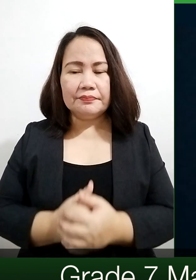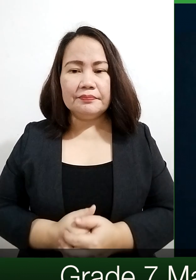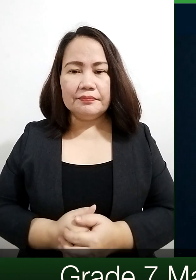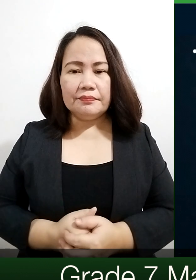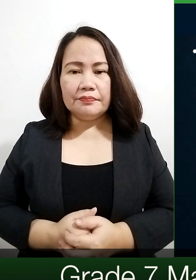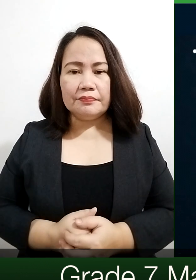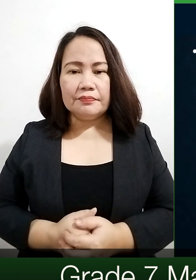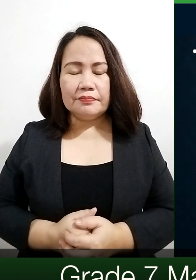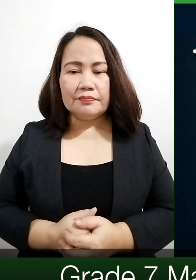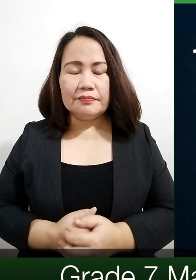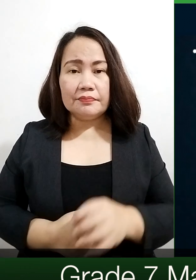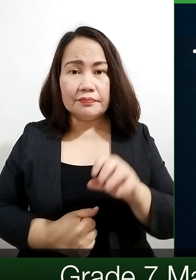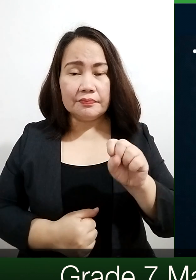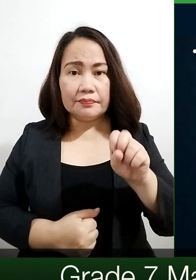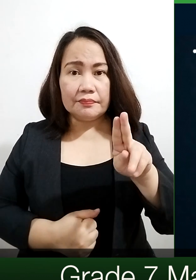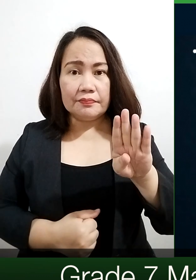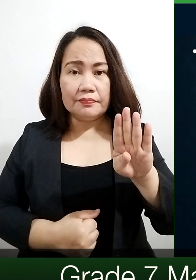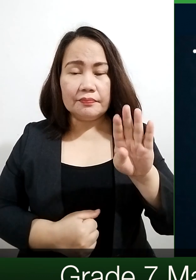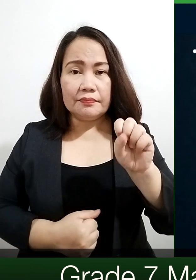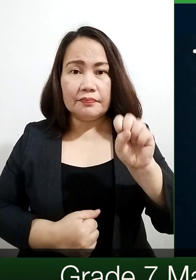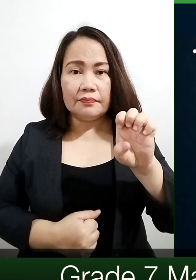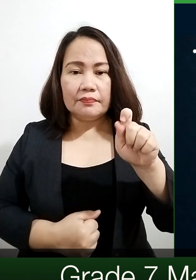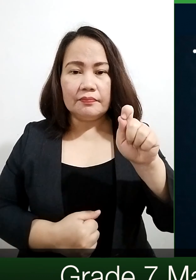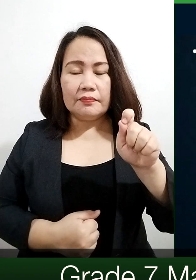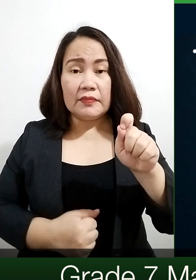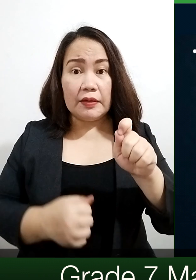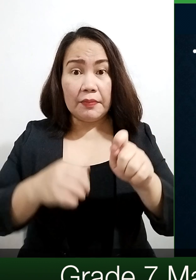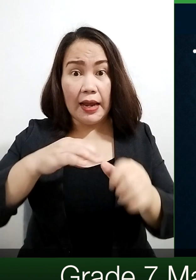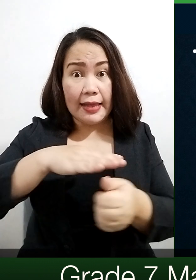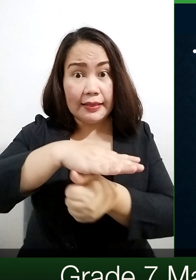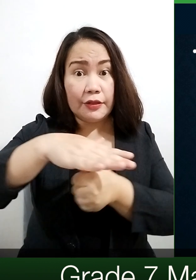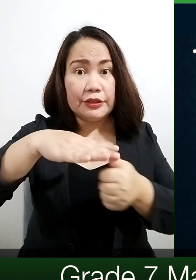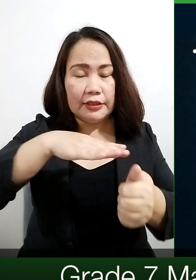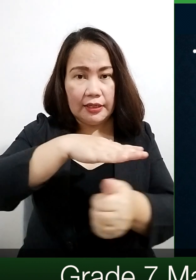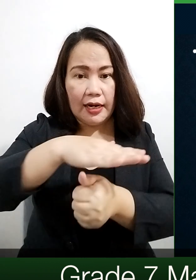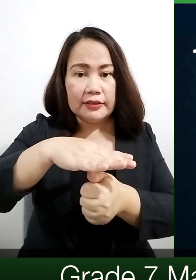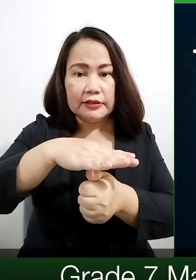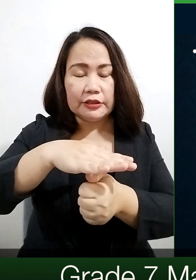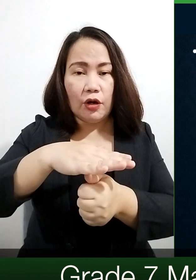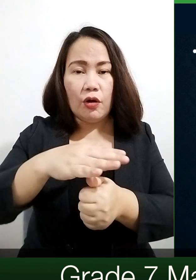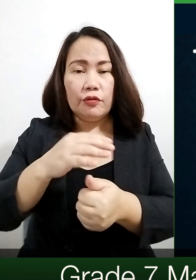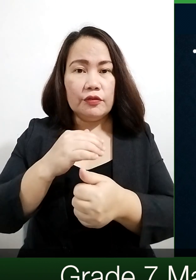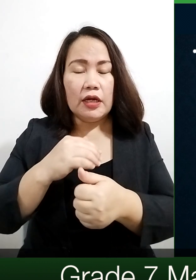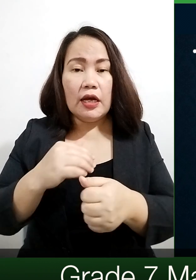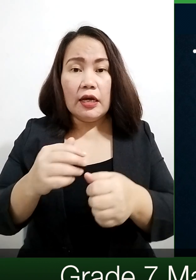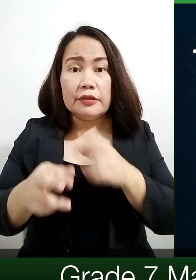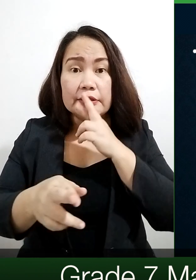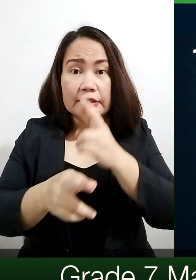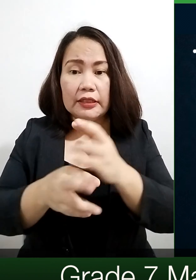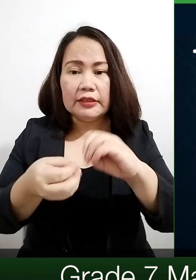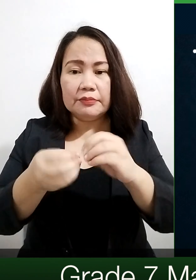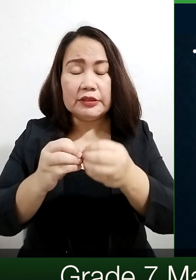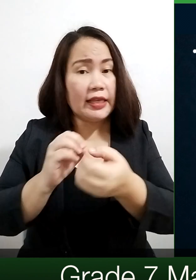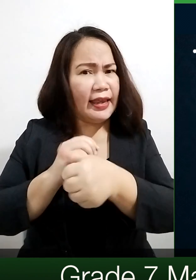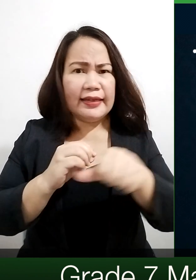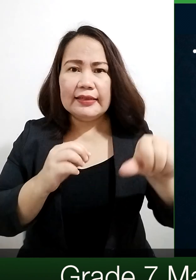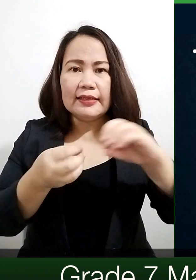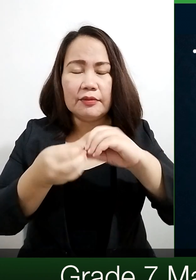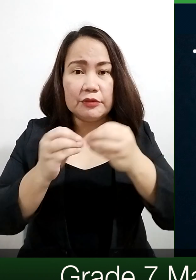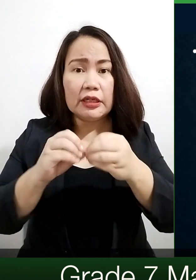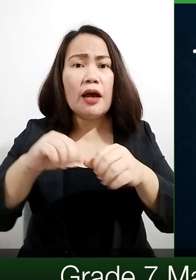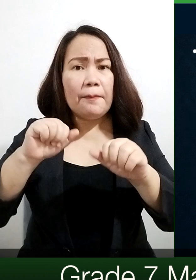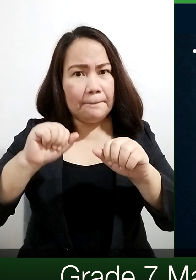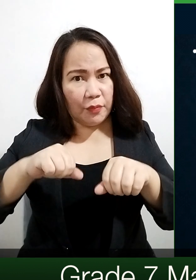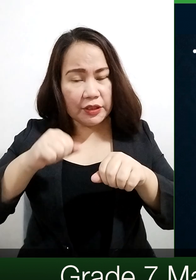proceed. So, the subsets of real numbers, actually, this is any number that can be found on the